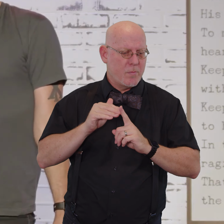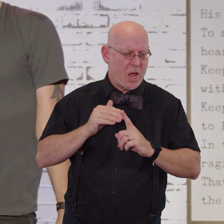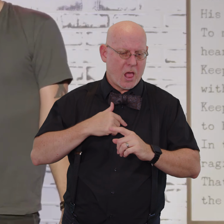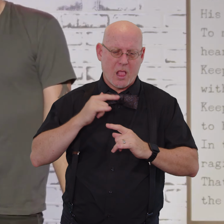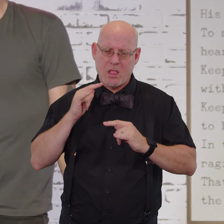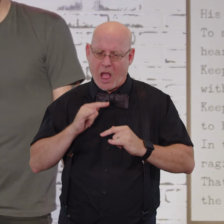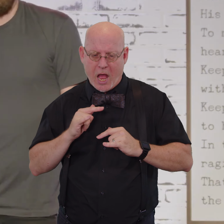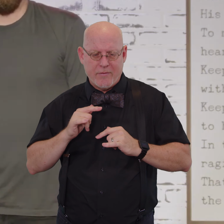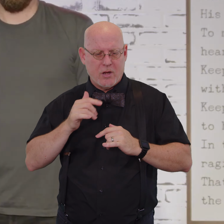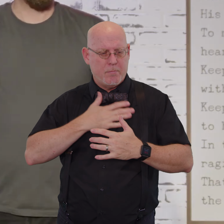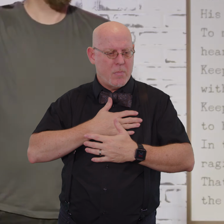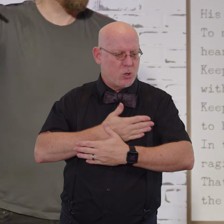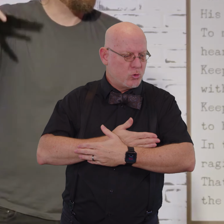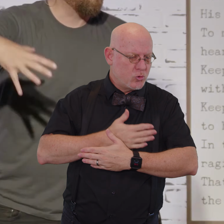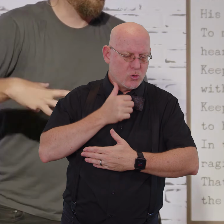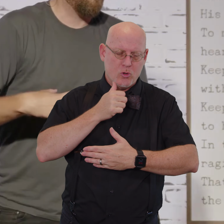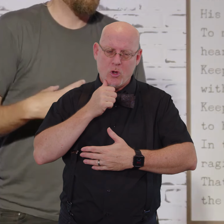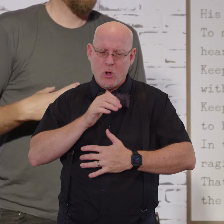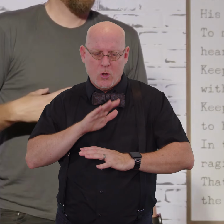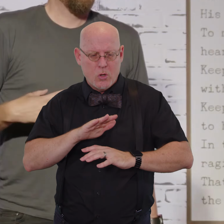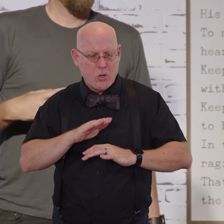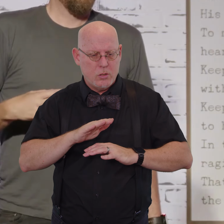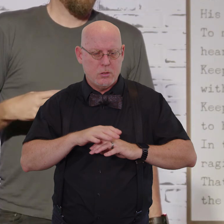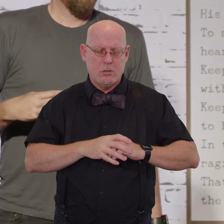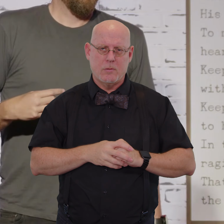I remind her that I love her I remind her she is my baby girl